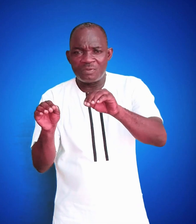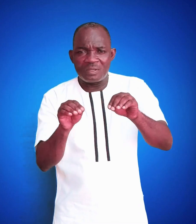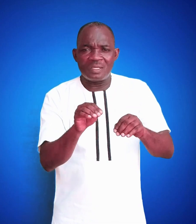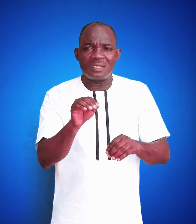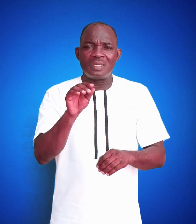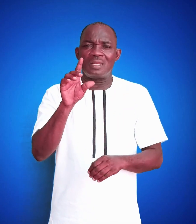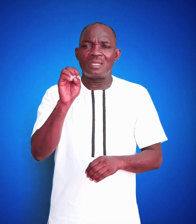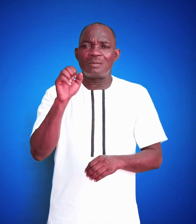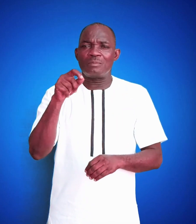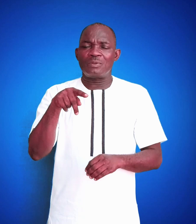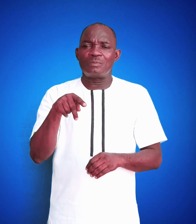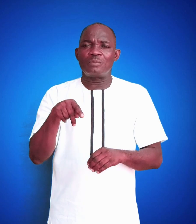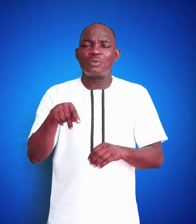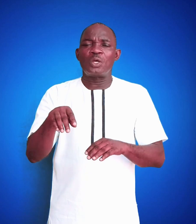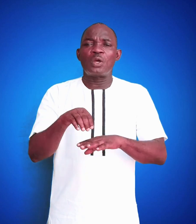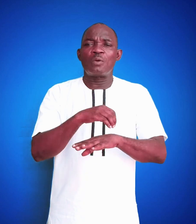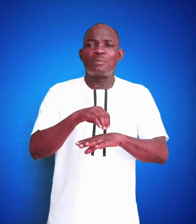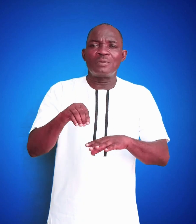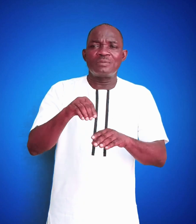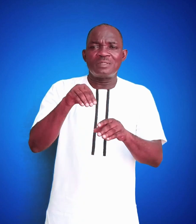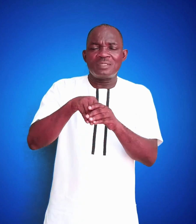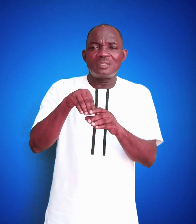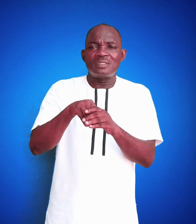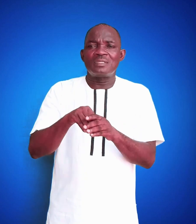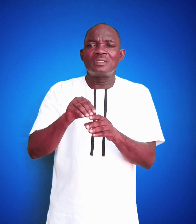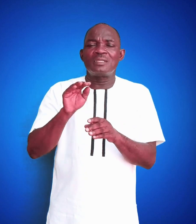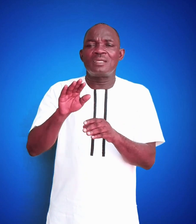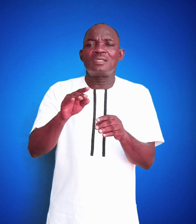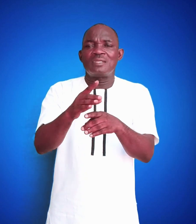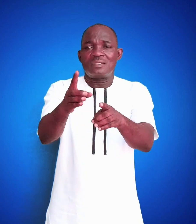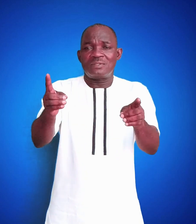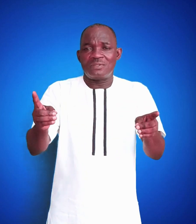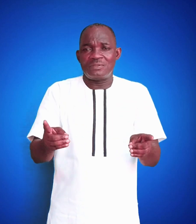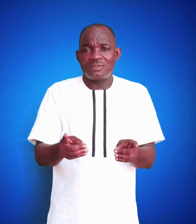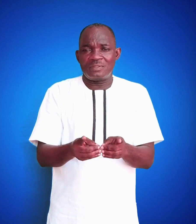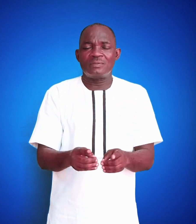LEAP's operations in the district.